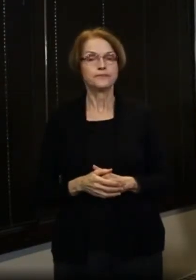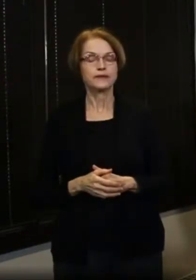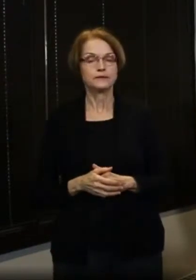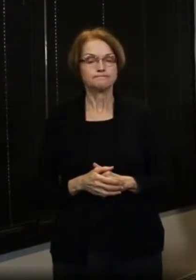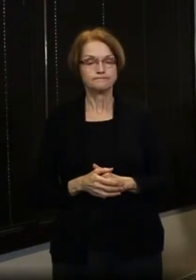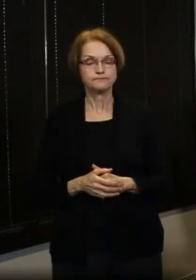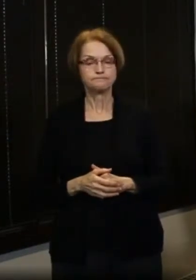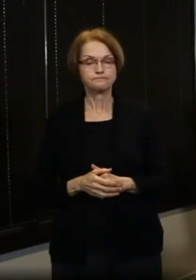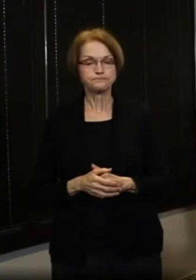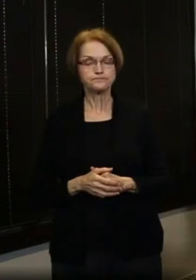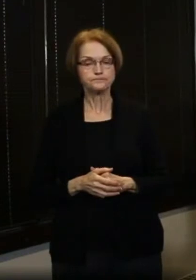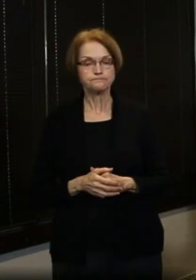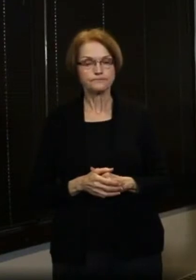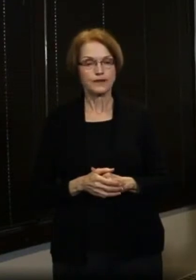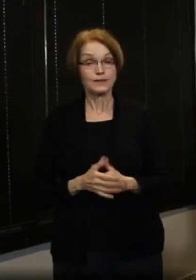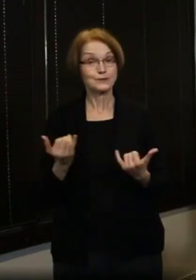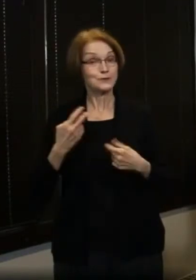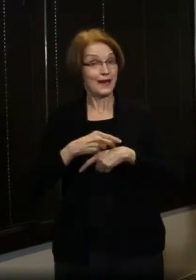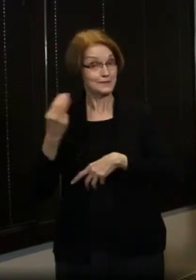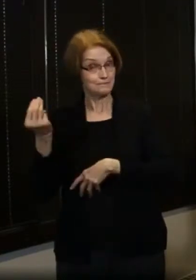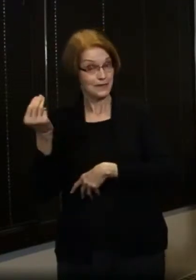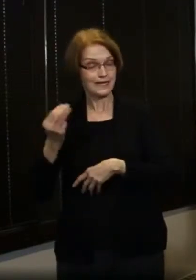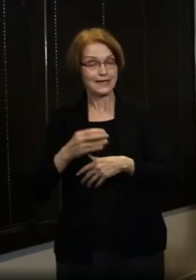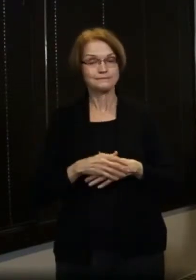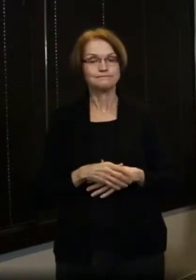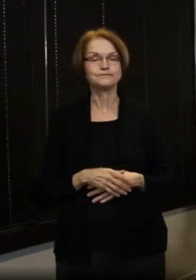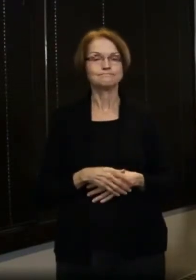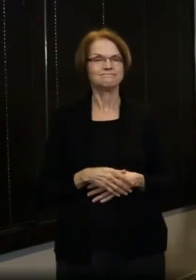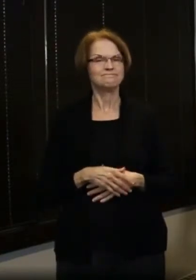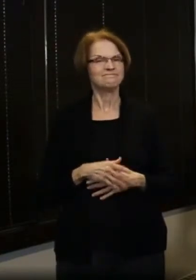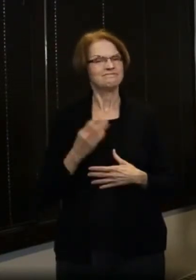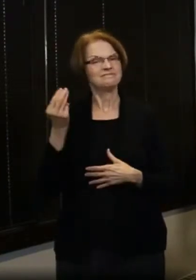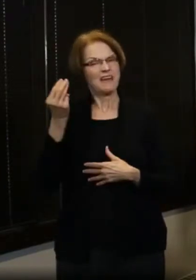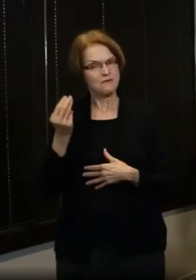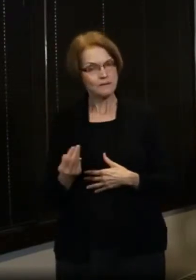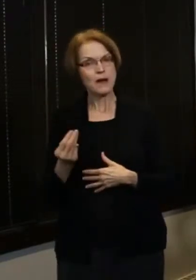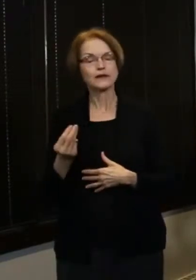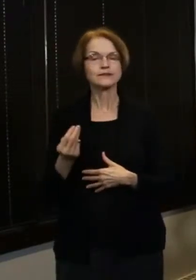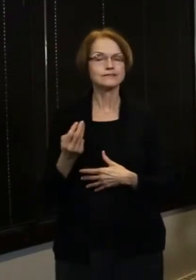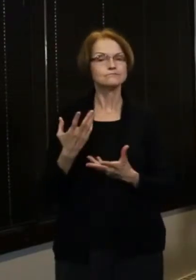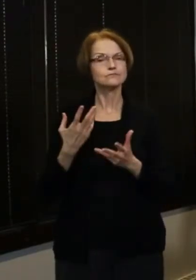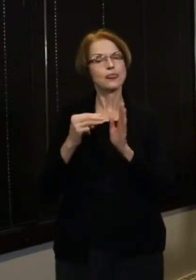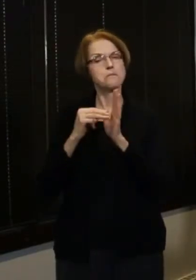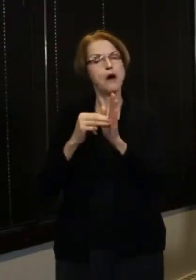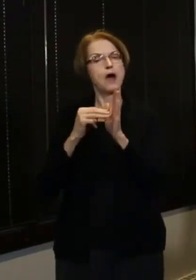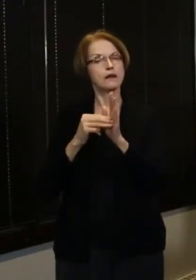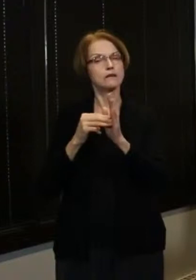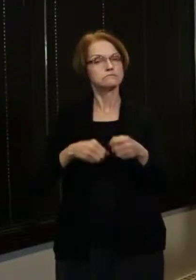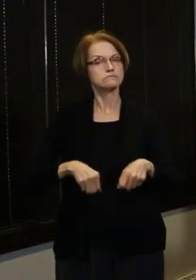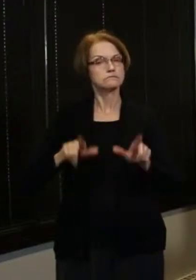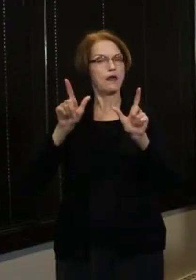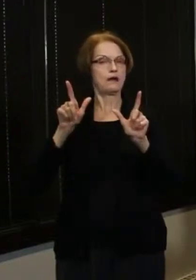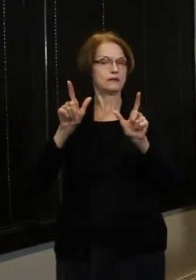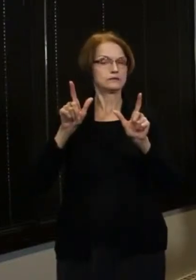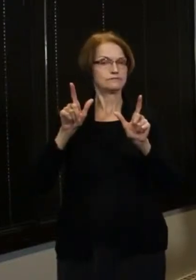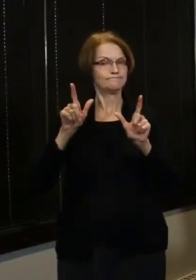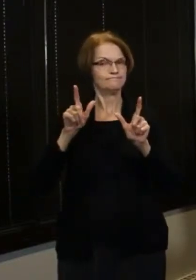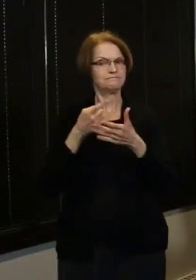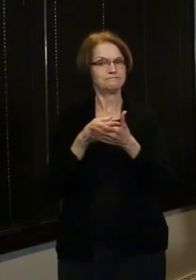It is Monday today, so we usually go over our modeling slides on Monday from the previous